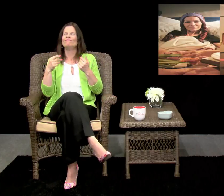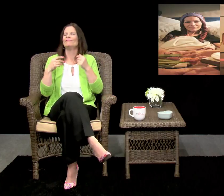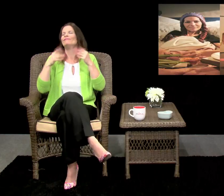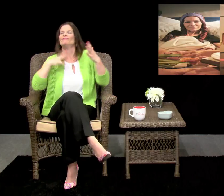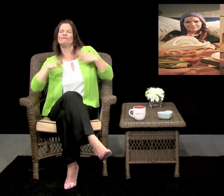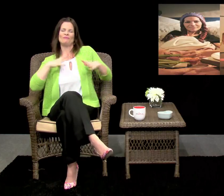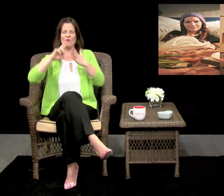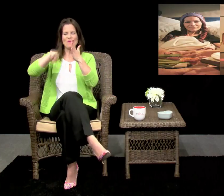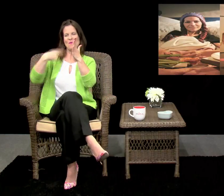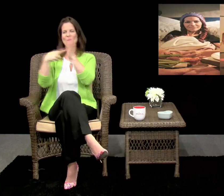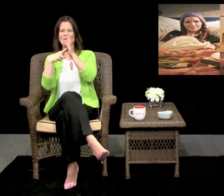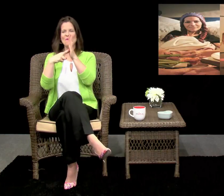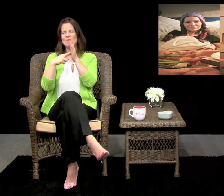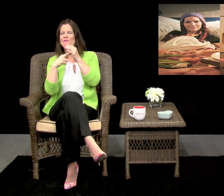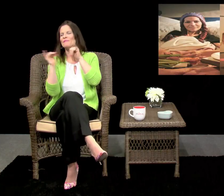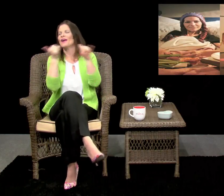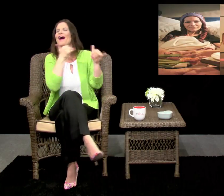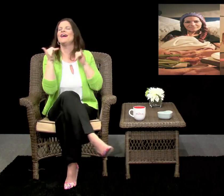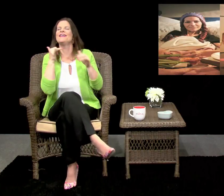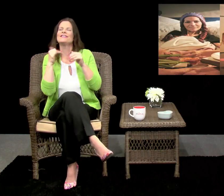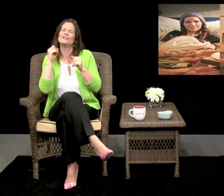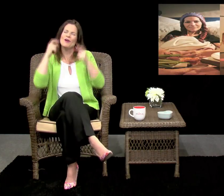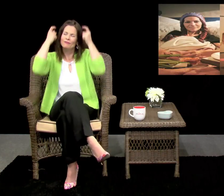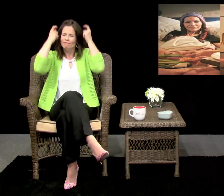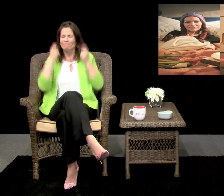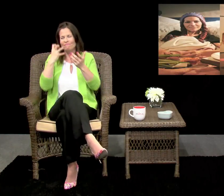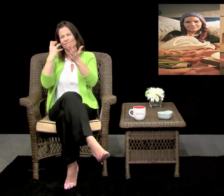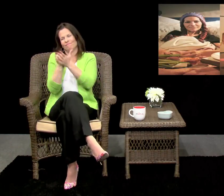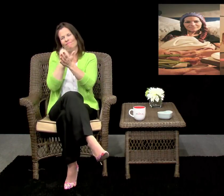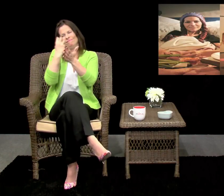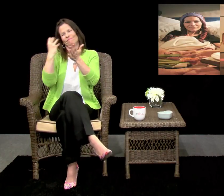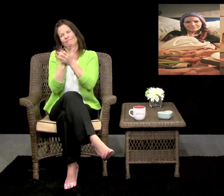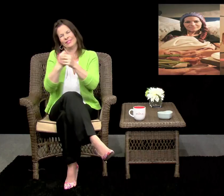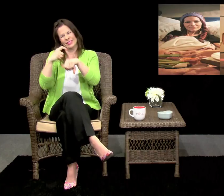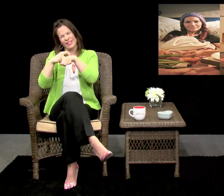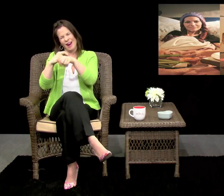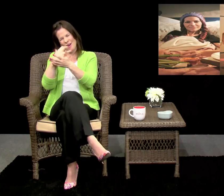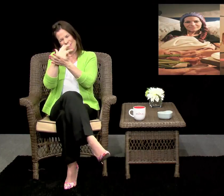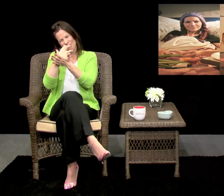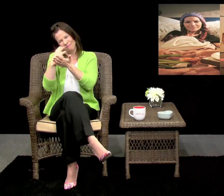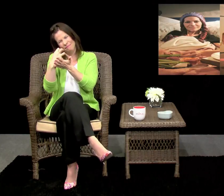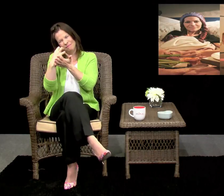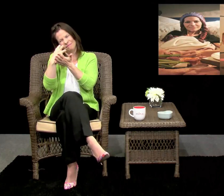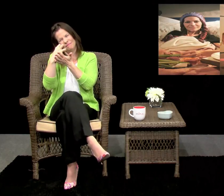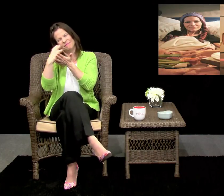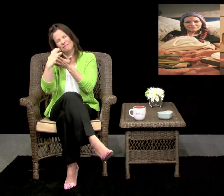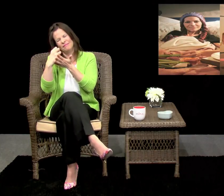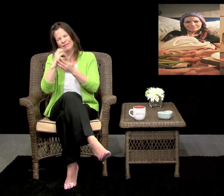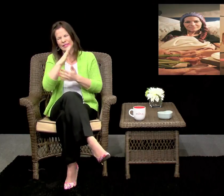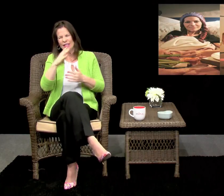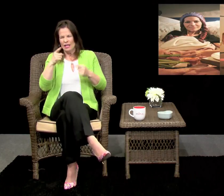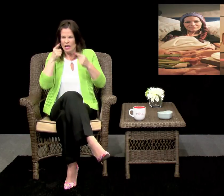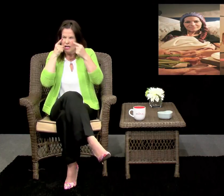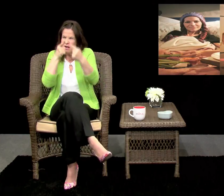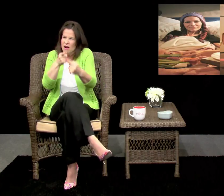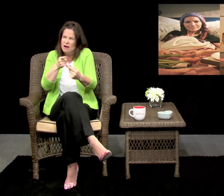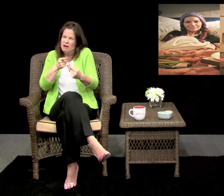And here you can see the two of them dressing up, role play. They have the same wigs on, but Joey's time was running